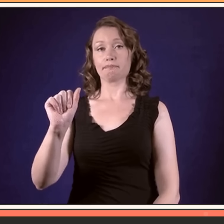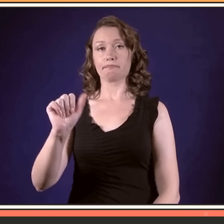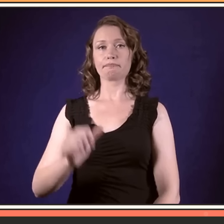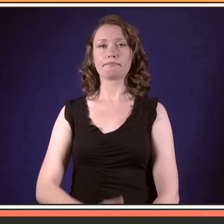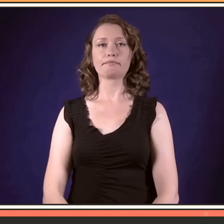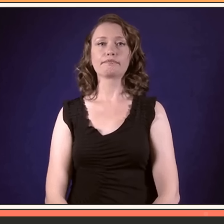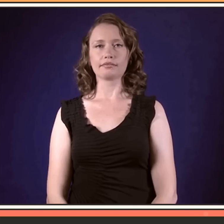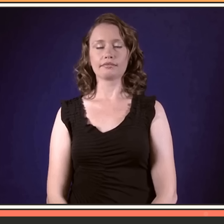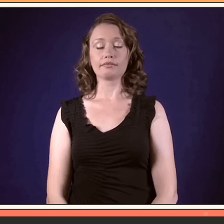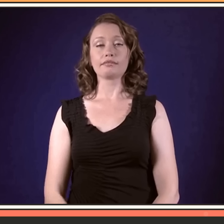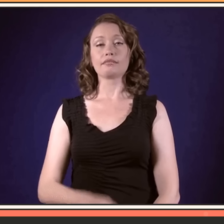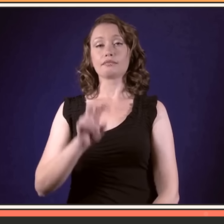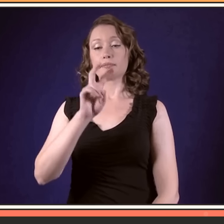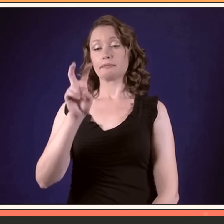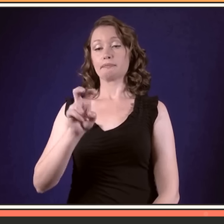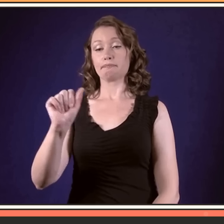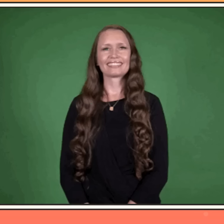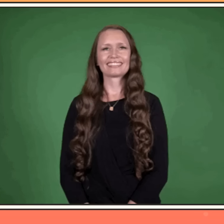Pizza.